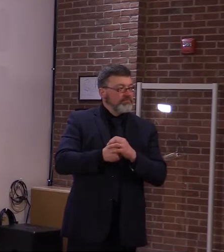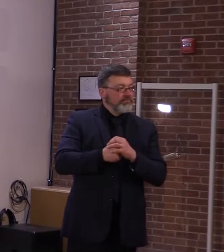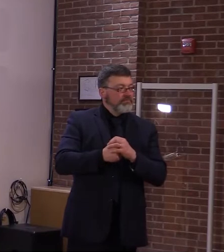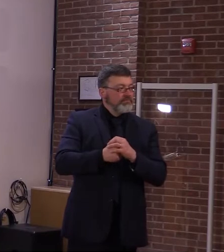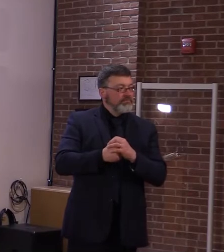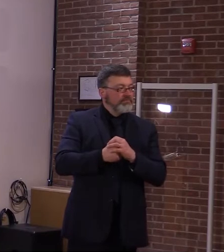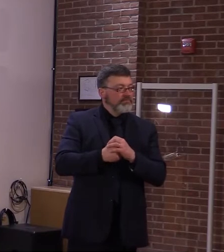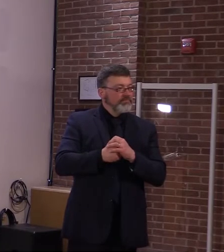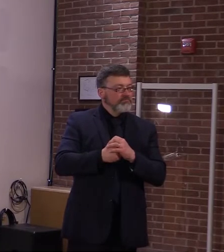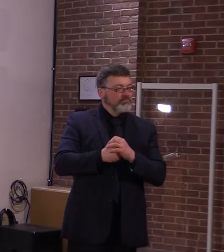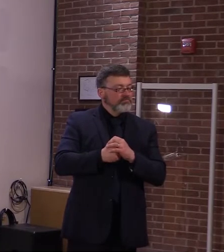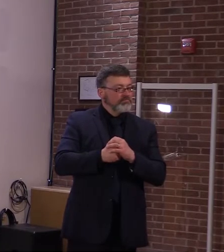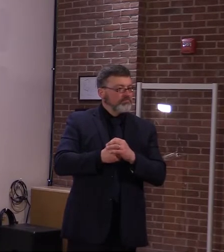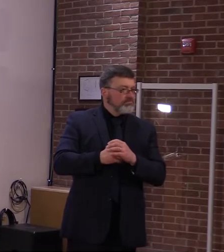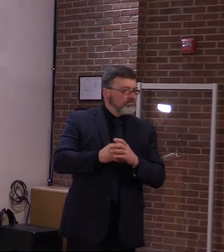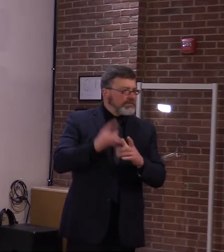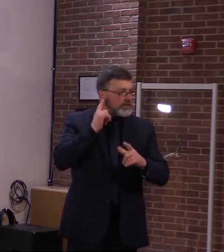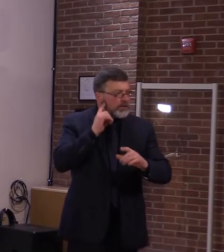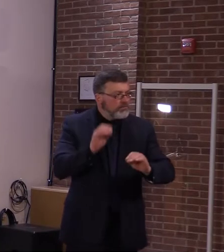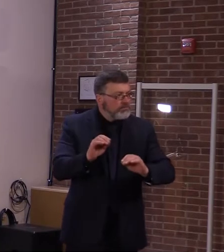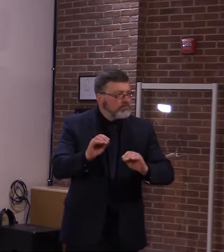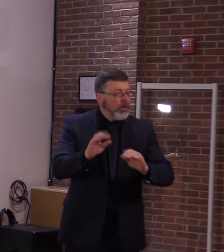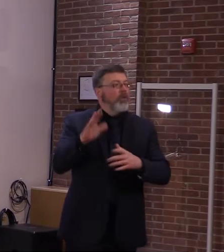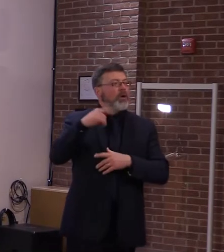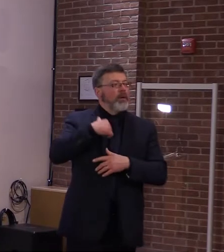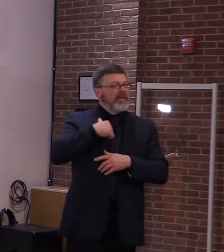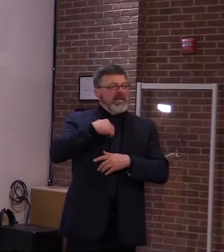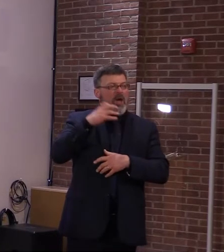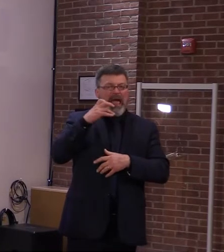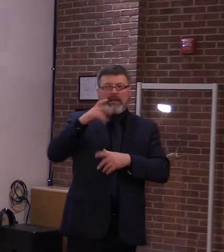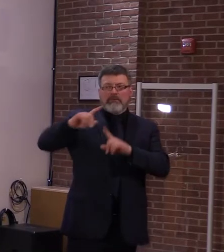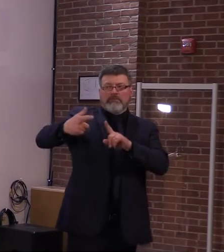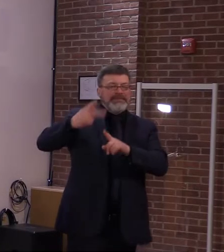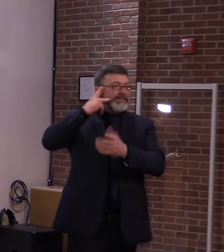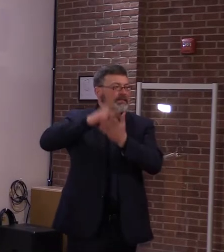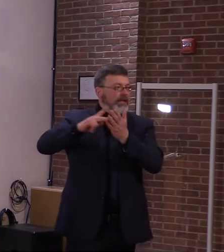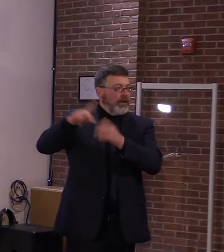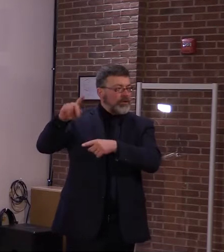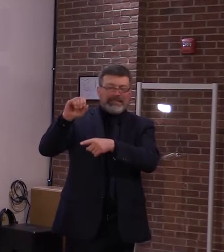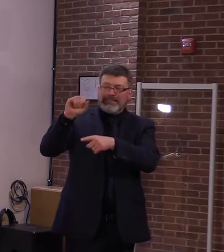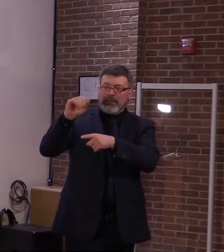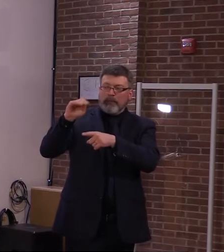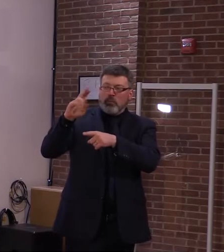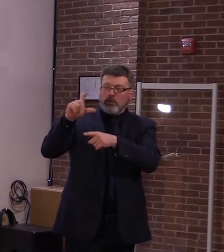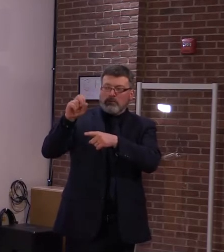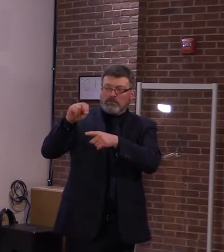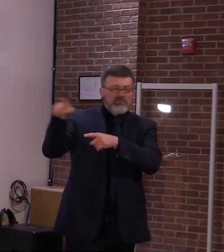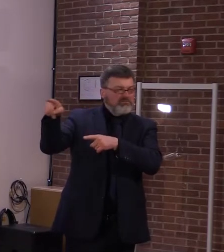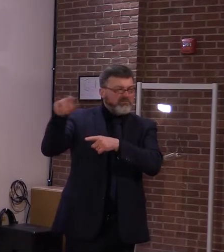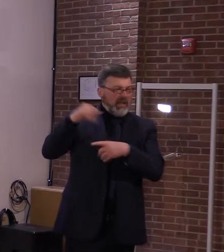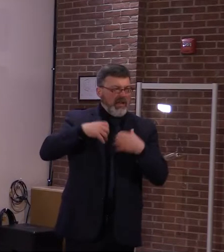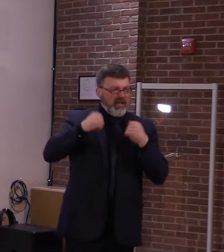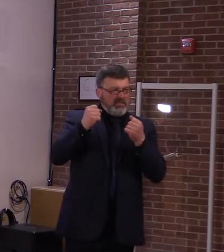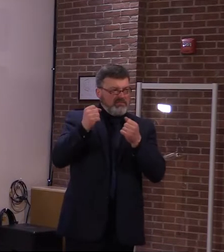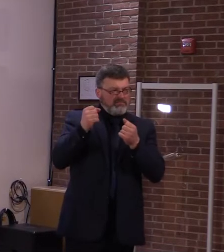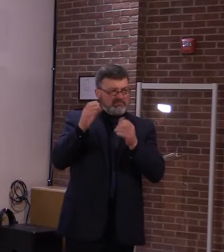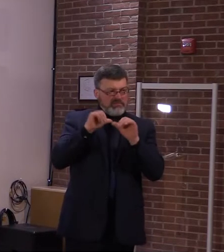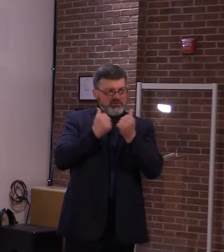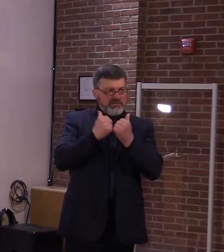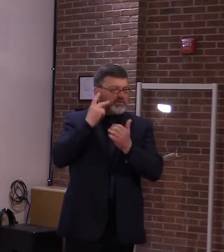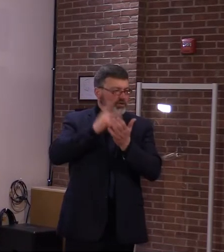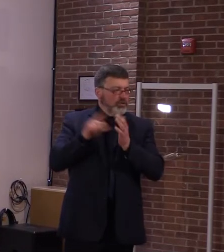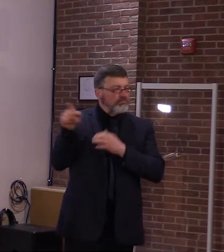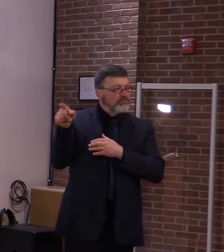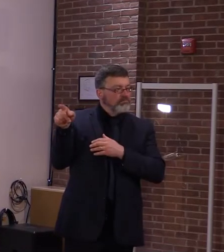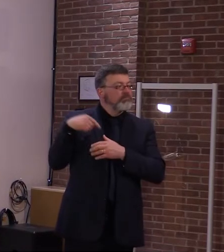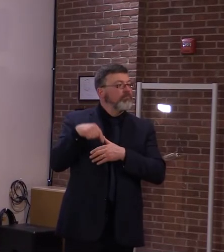Secretary Samuelson, we learned last week that FEMA was giving the state about $46 million for the motel program, and I'm wondering if